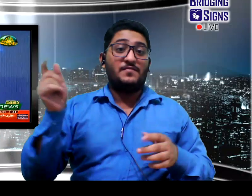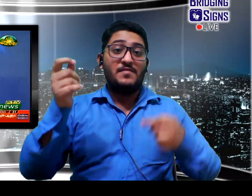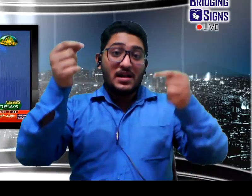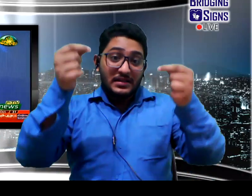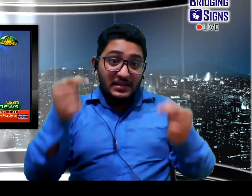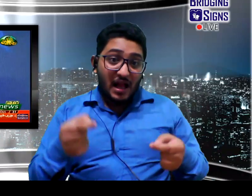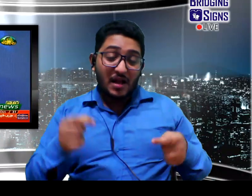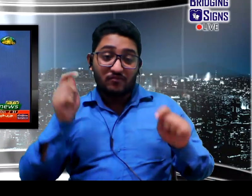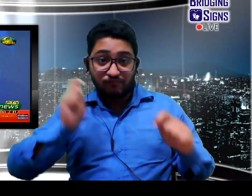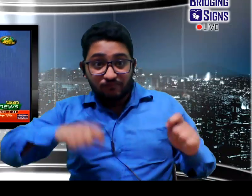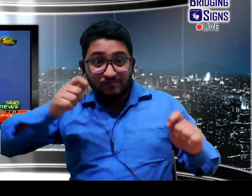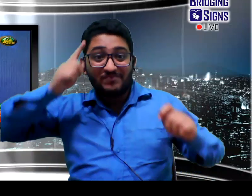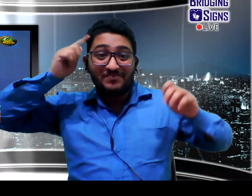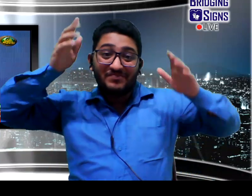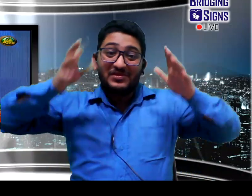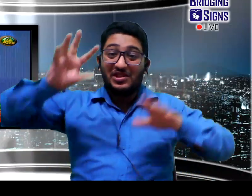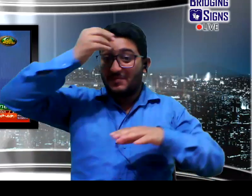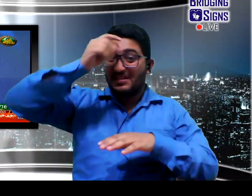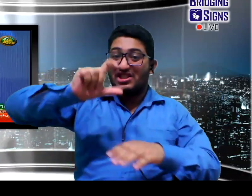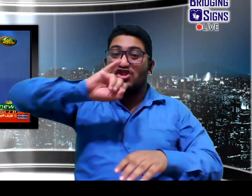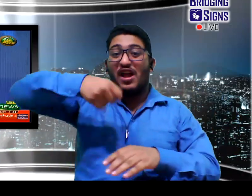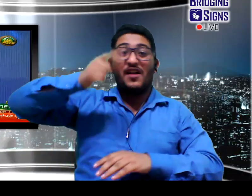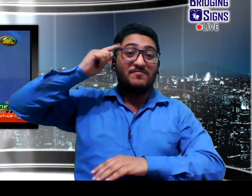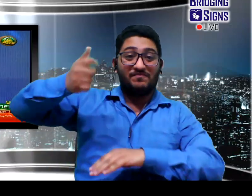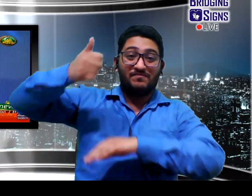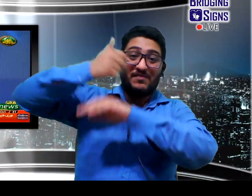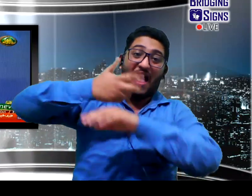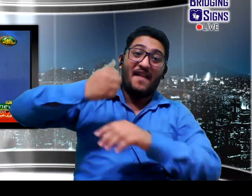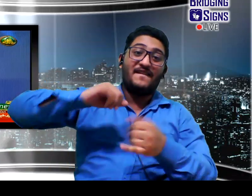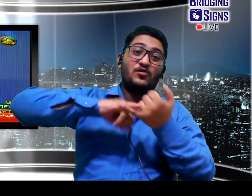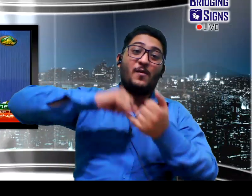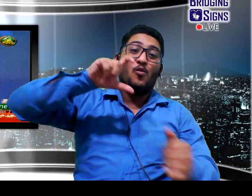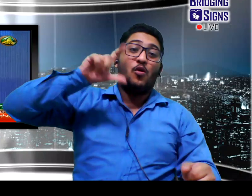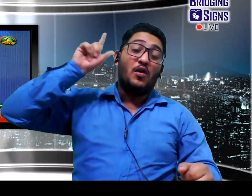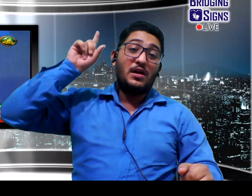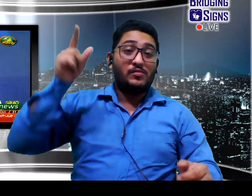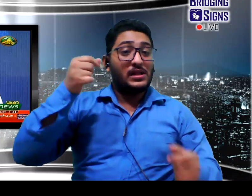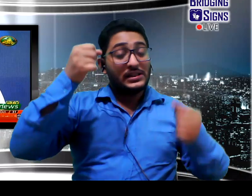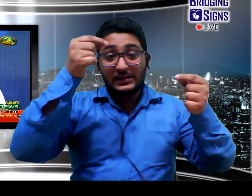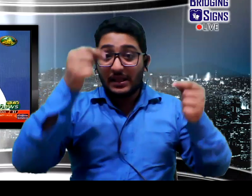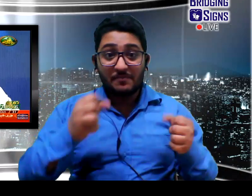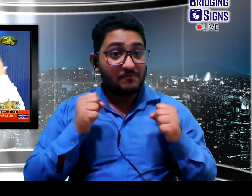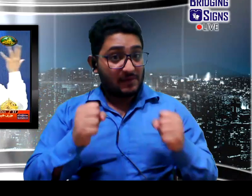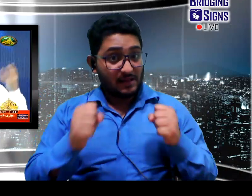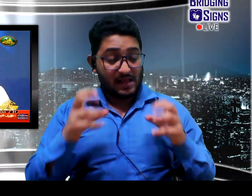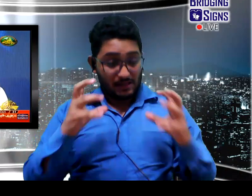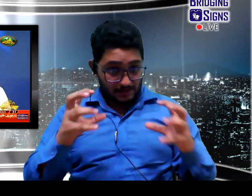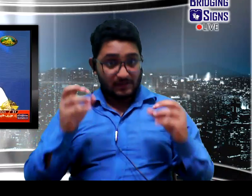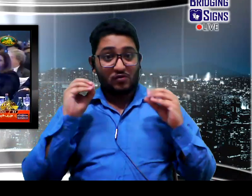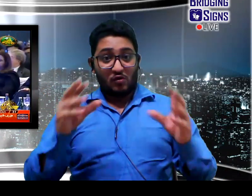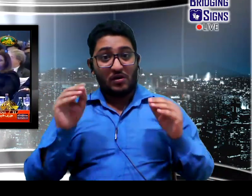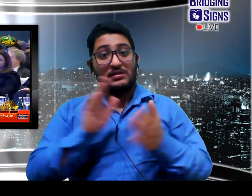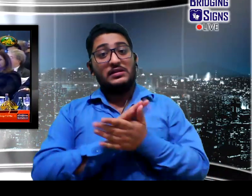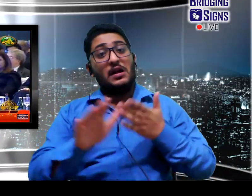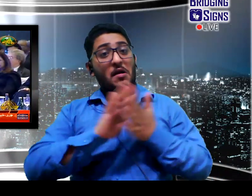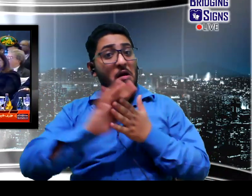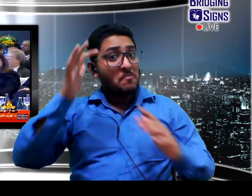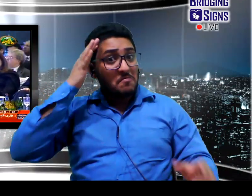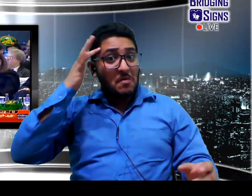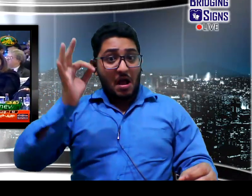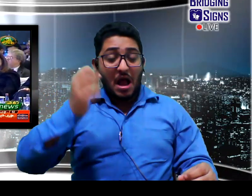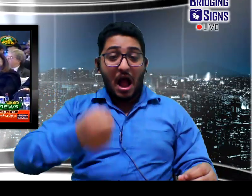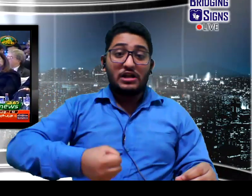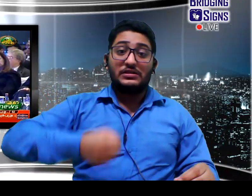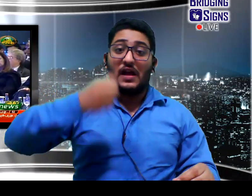have the current Chief Justice, who is who we consider as one of the best minds in the